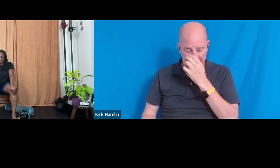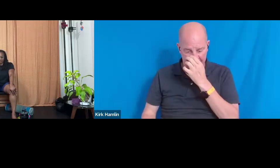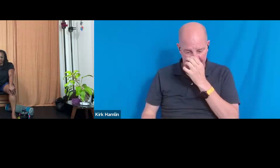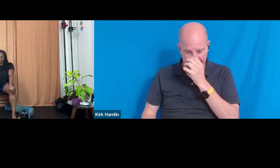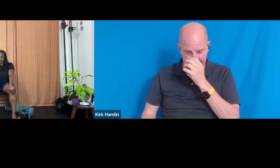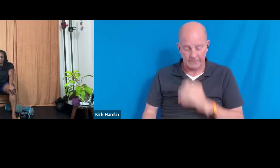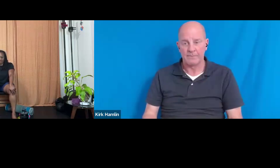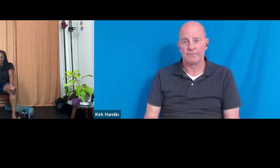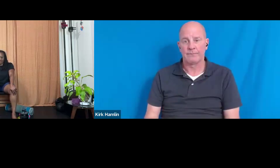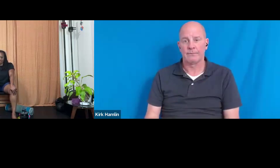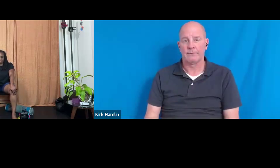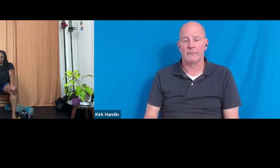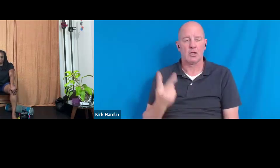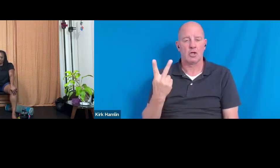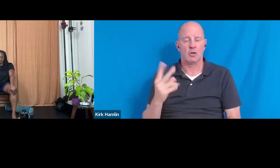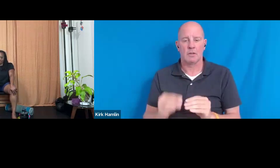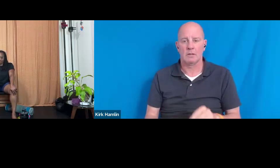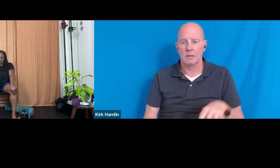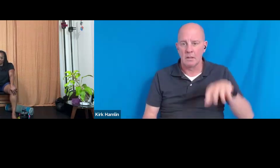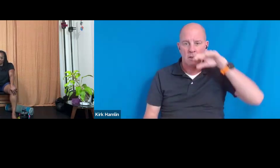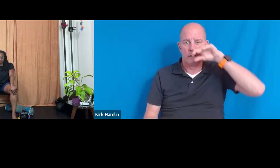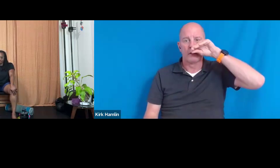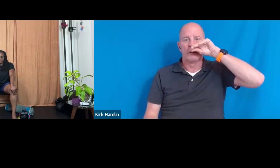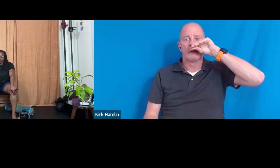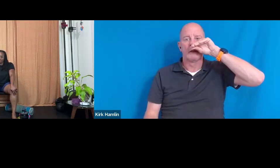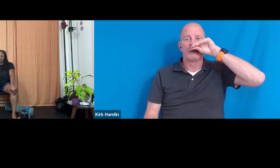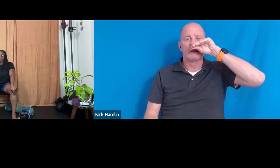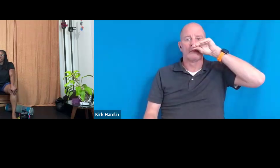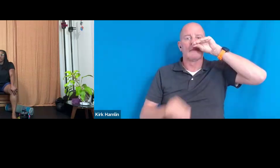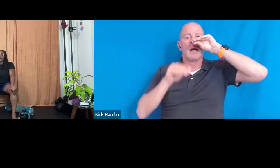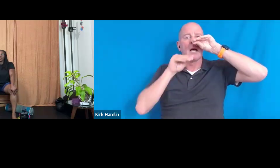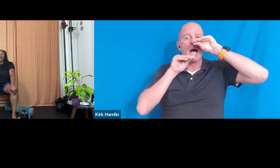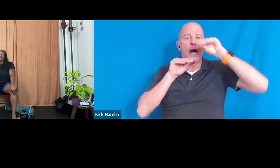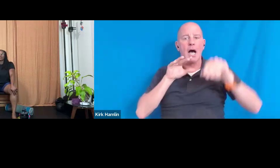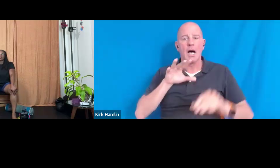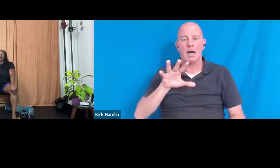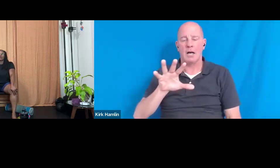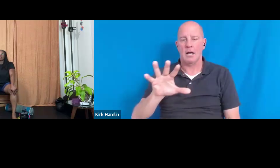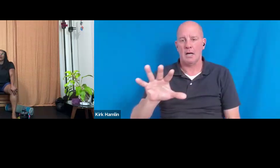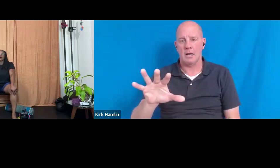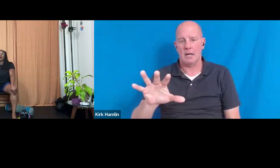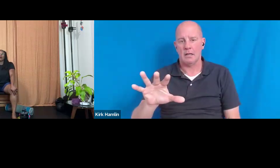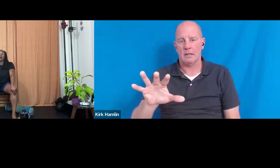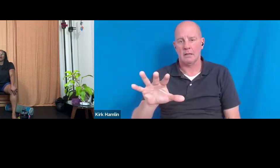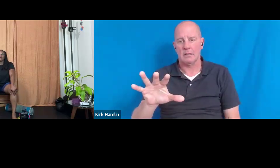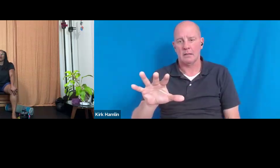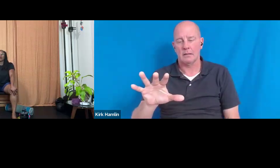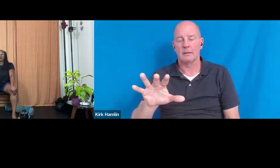We're going to do two more like that. In through the nose and out through the mouth.